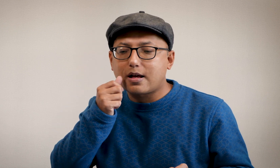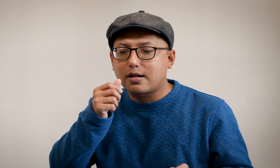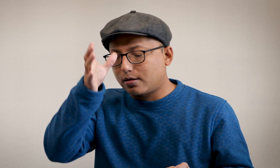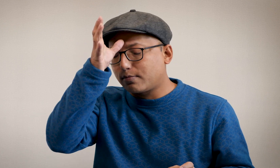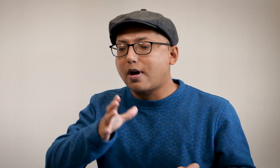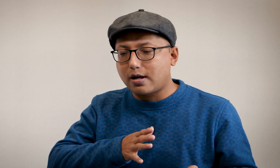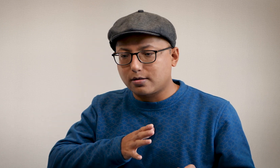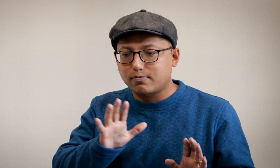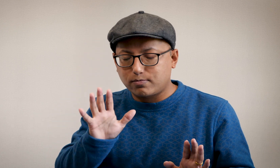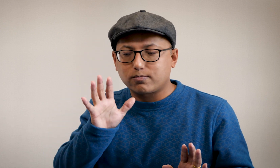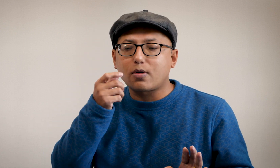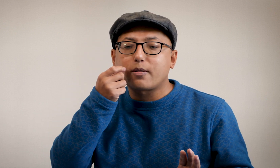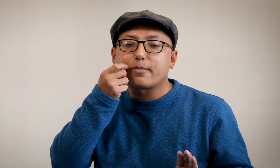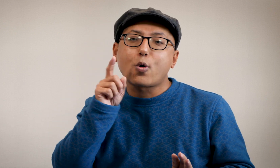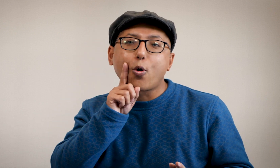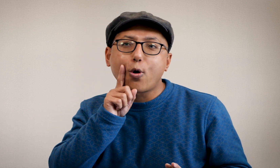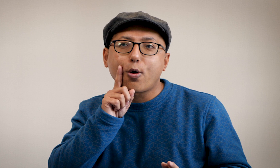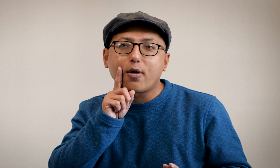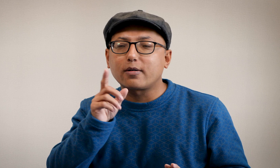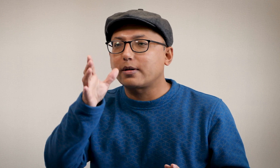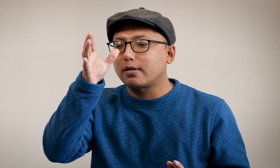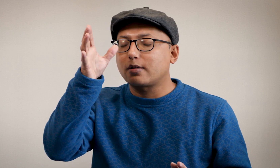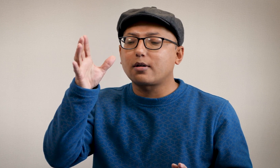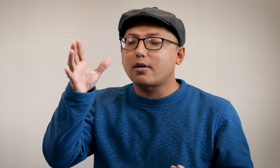man. Yeah, so this sign means father.